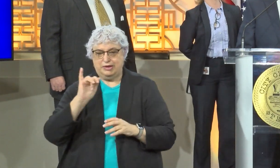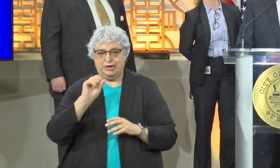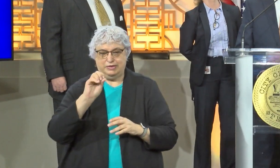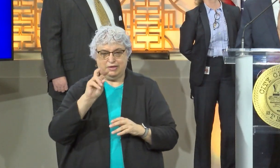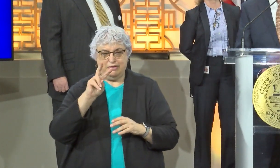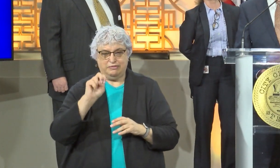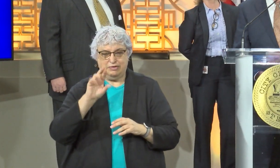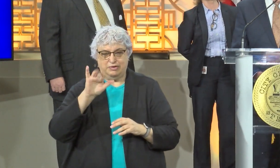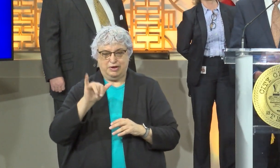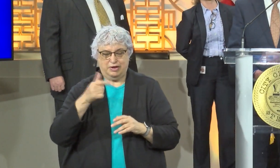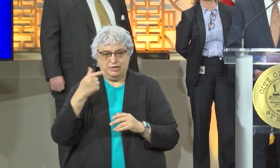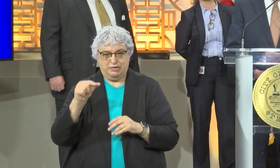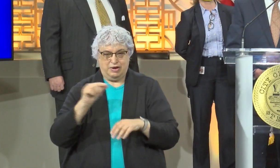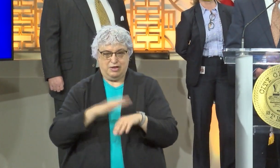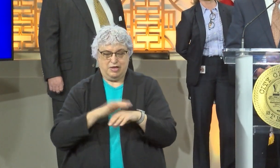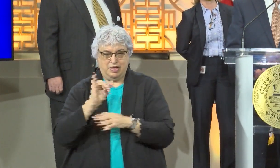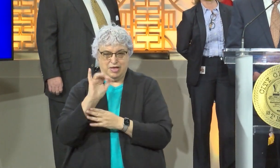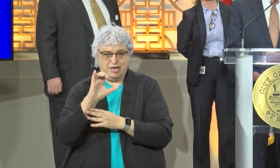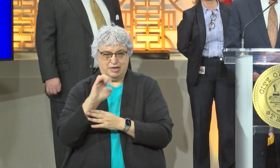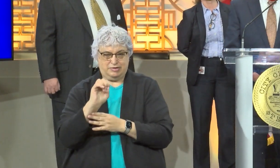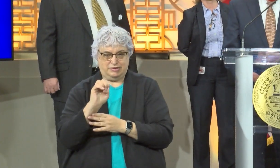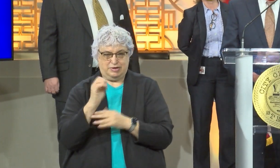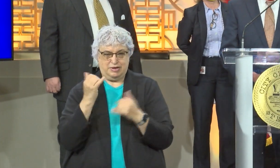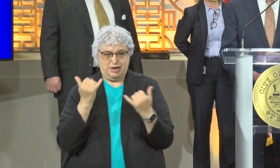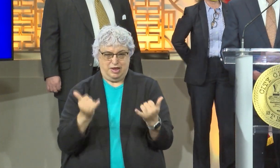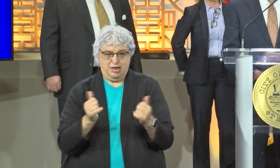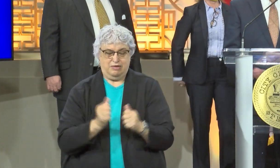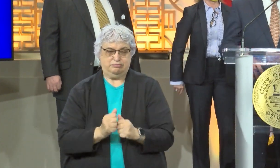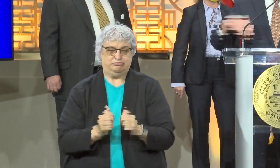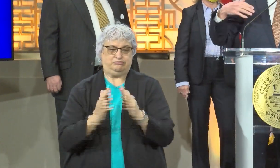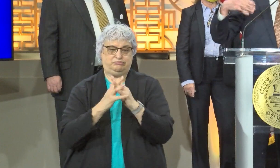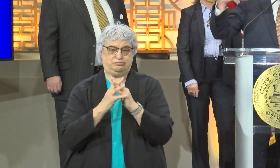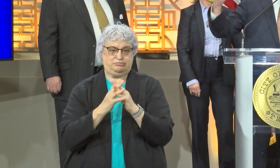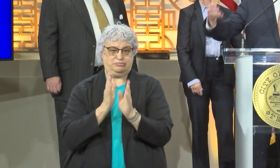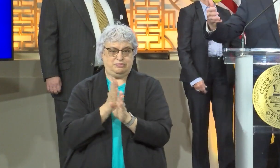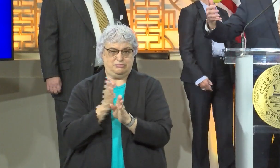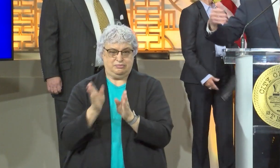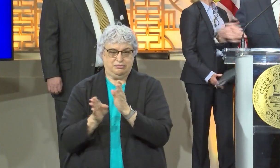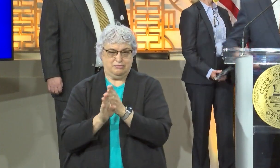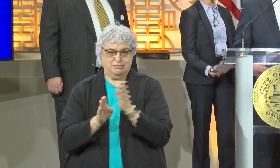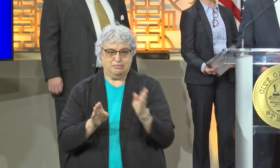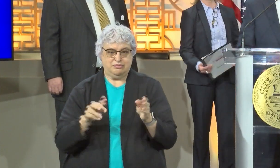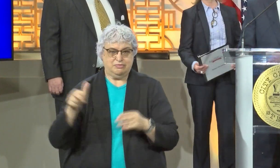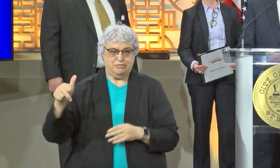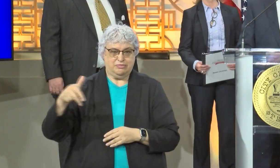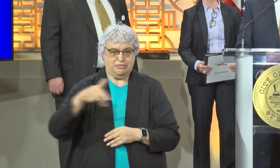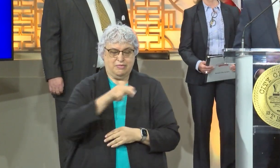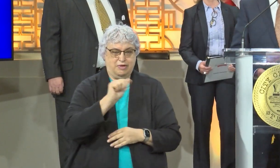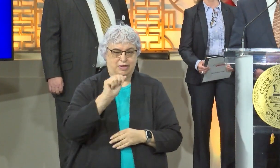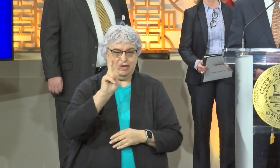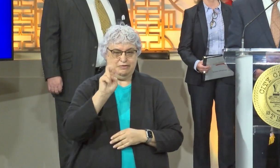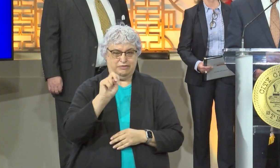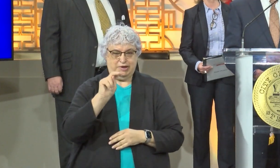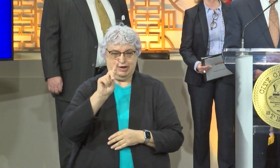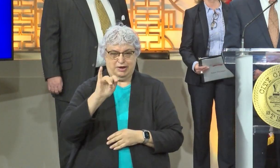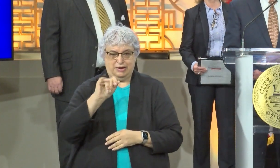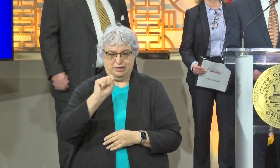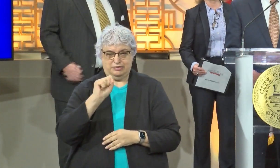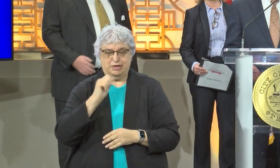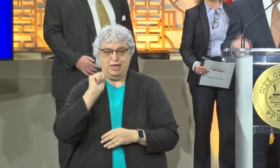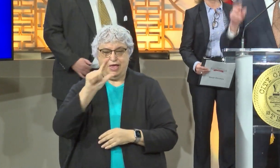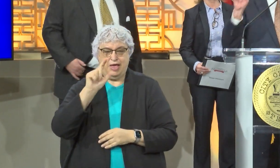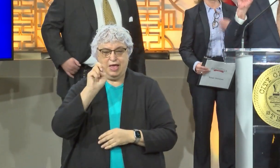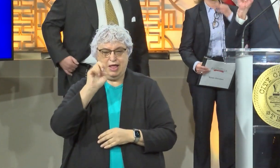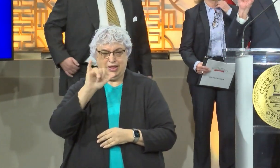the ice, which is now up and operating. Or right next to it, stroll down the Avenidas to view the Alley